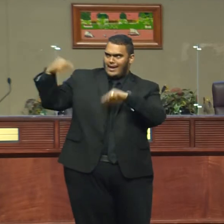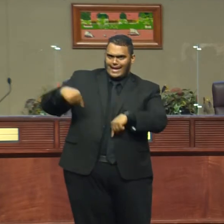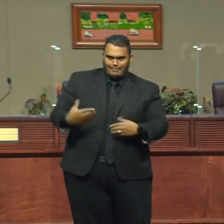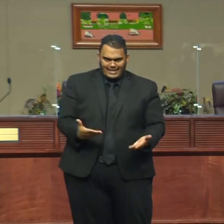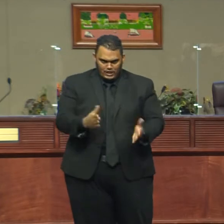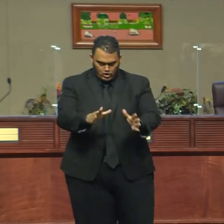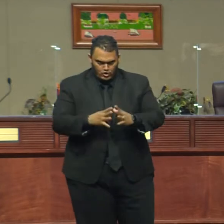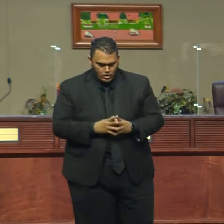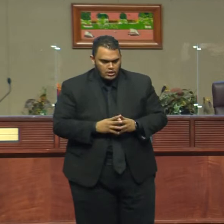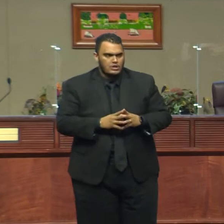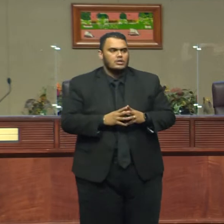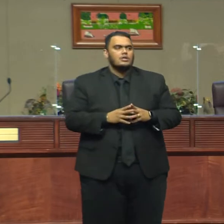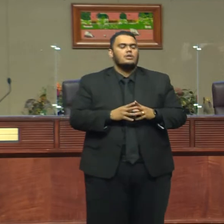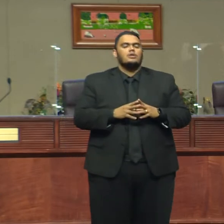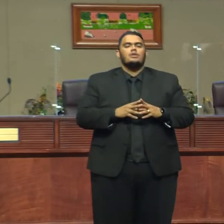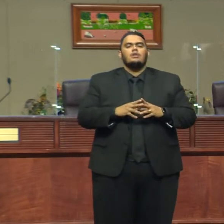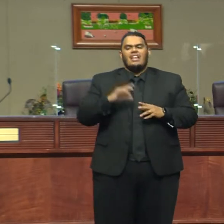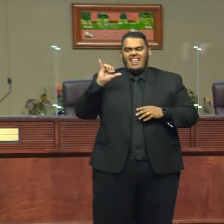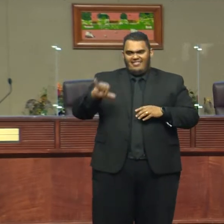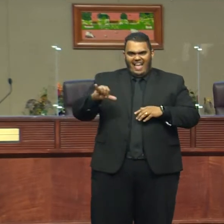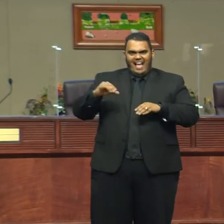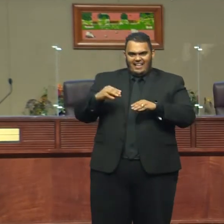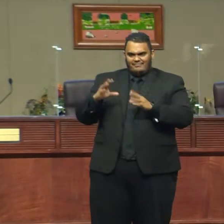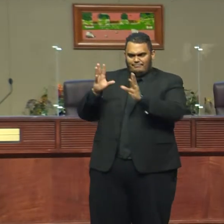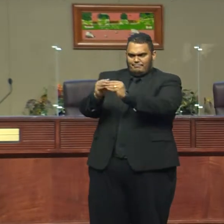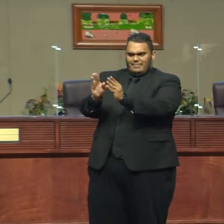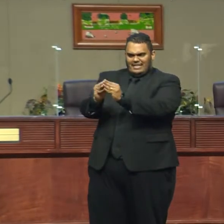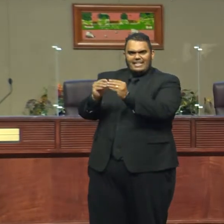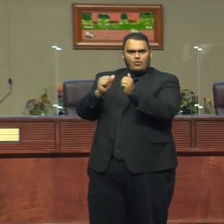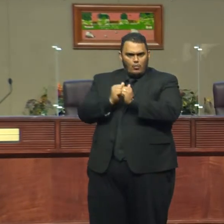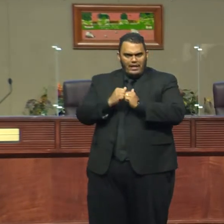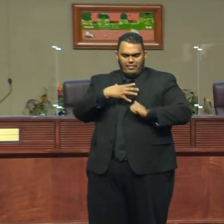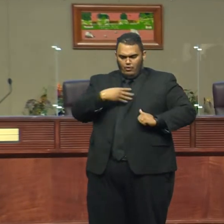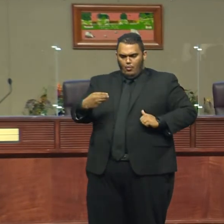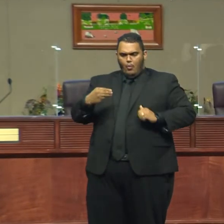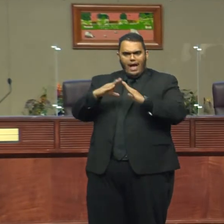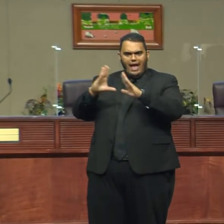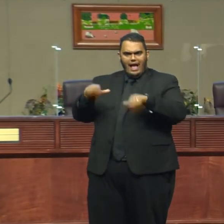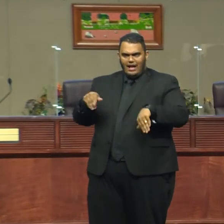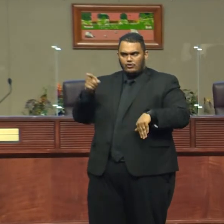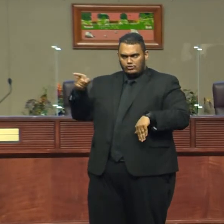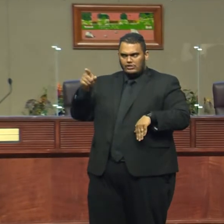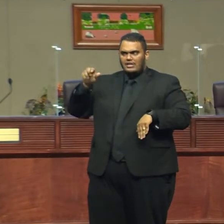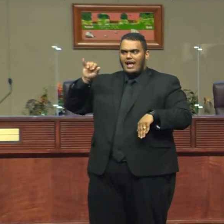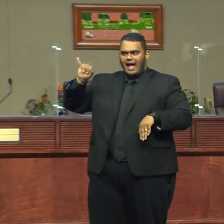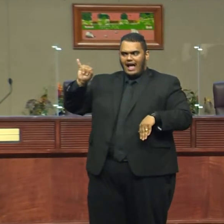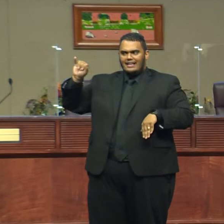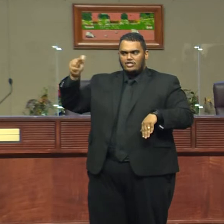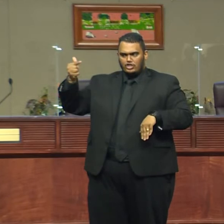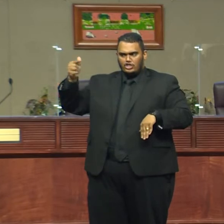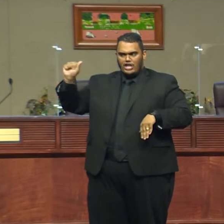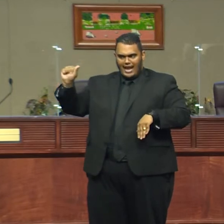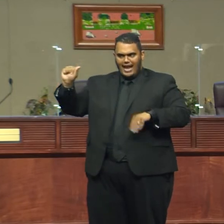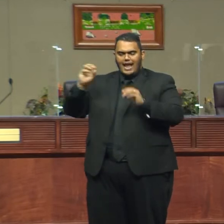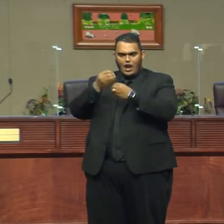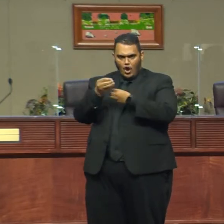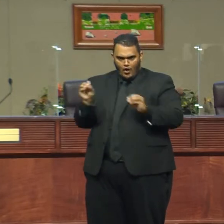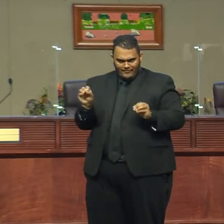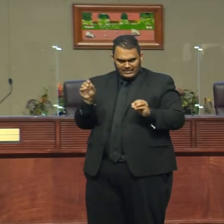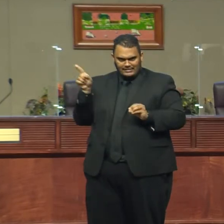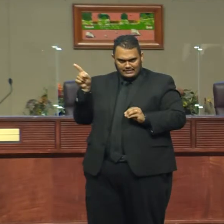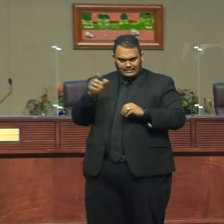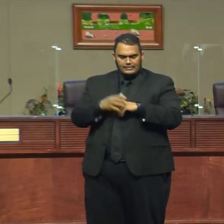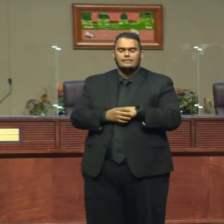briefing. And this was a call that was with the White House IGA office. And on that call, we